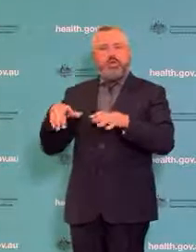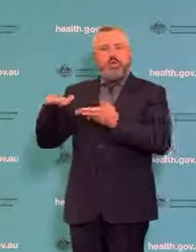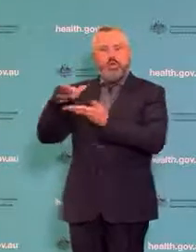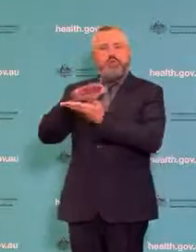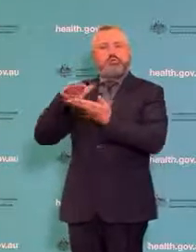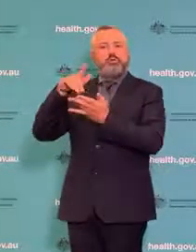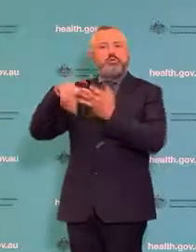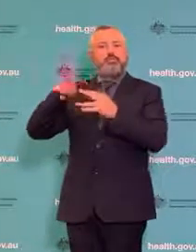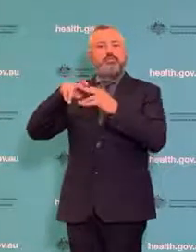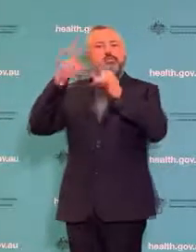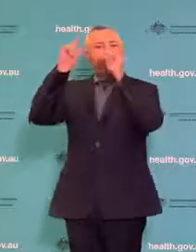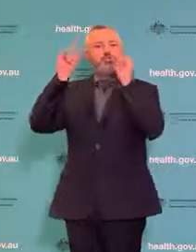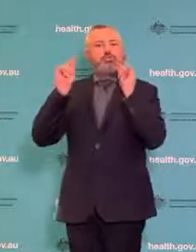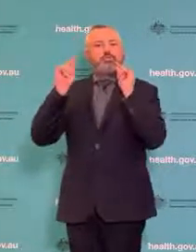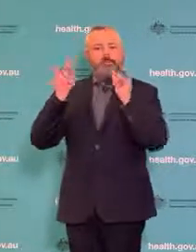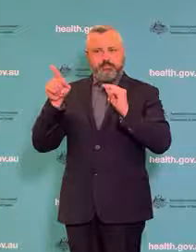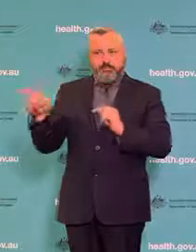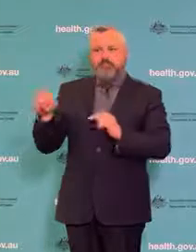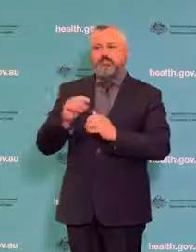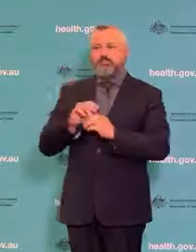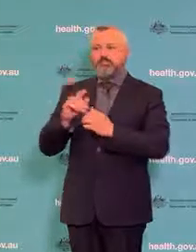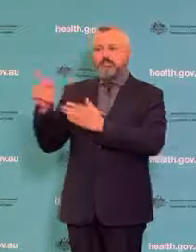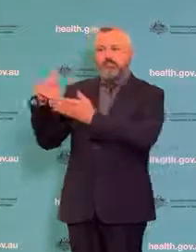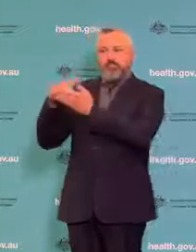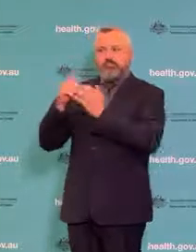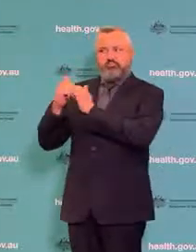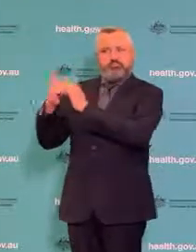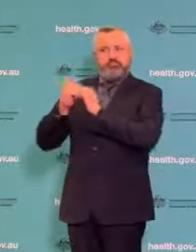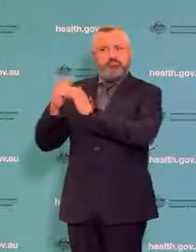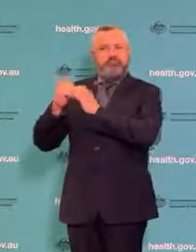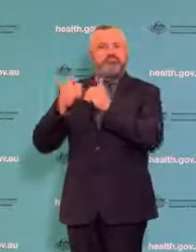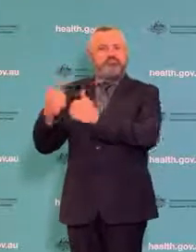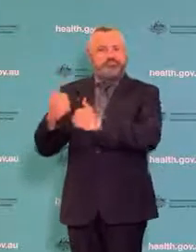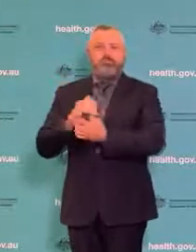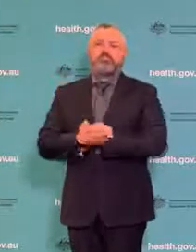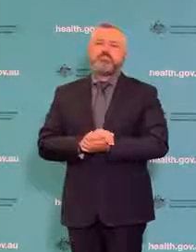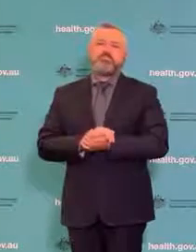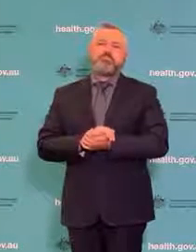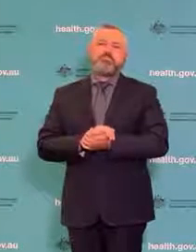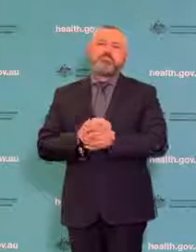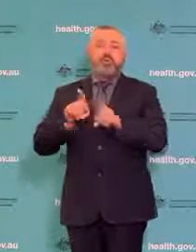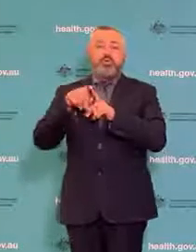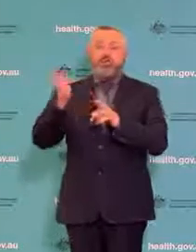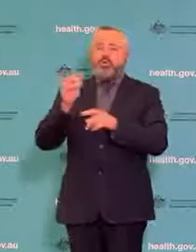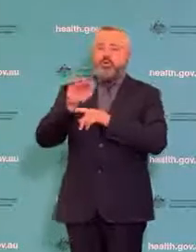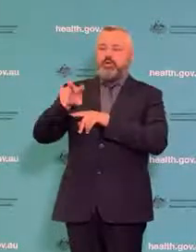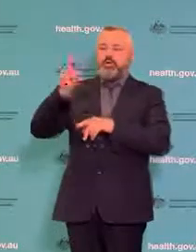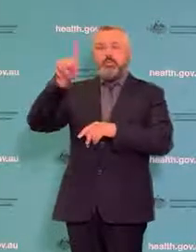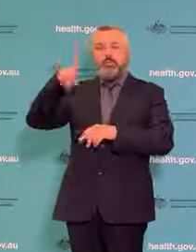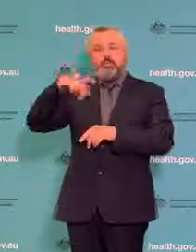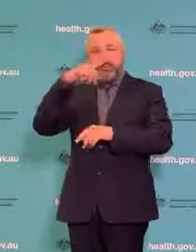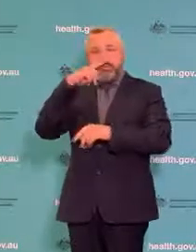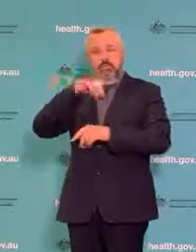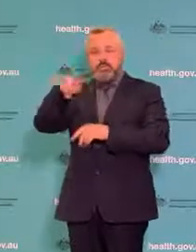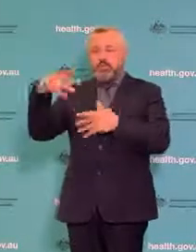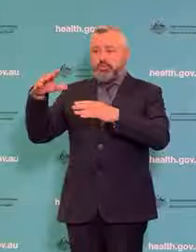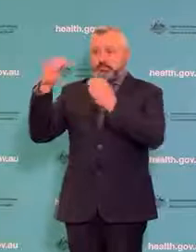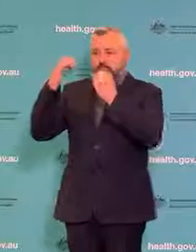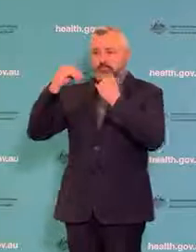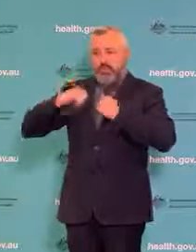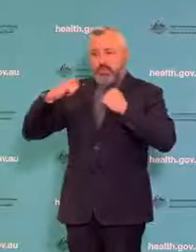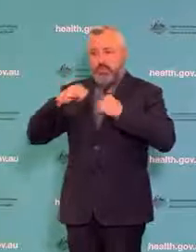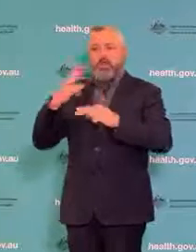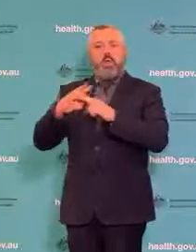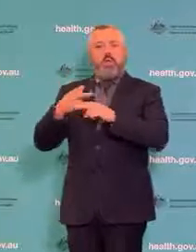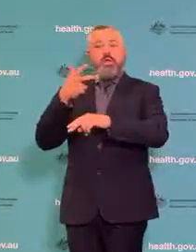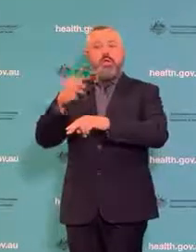More than 12,500 have completed the Pfizer module, which is focused particularly on the special details required for